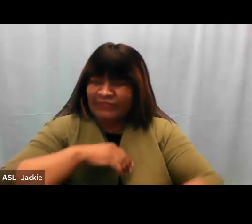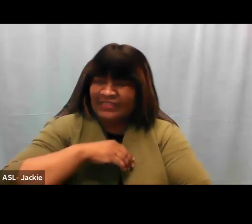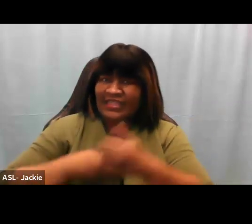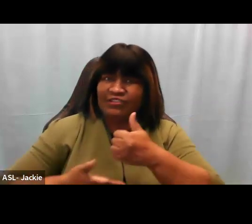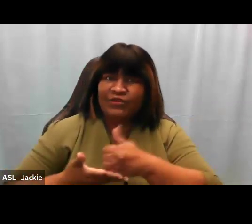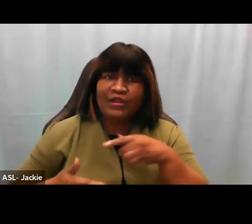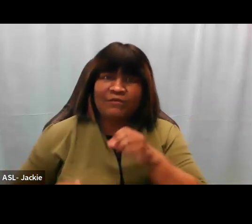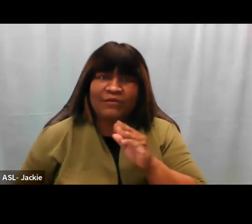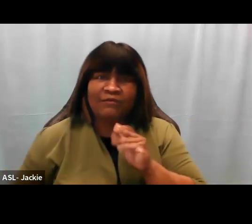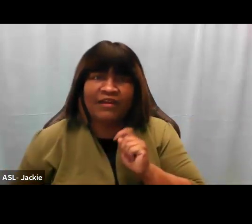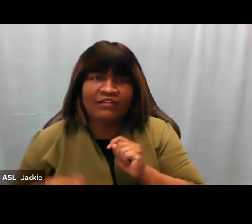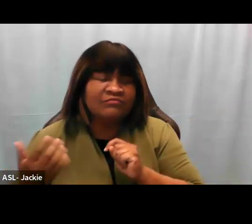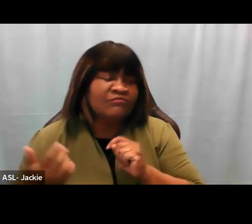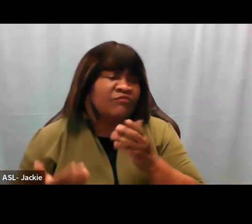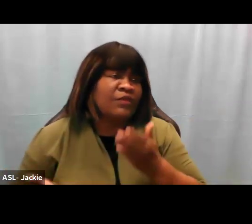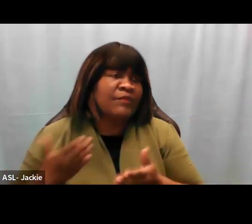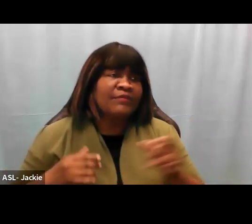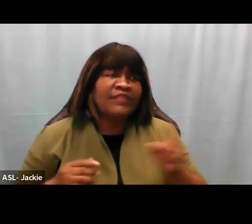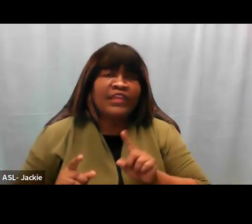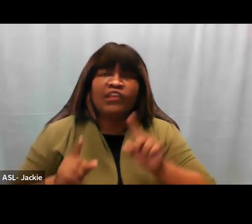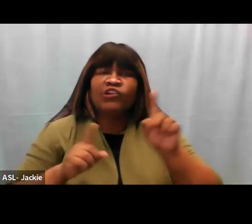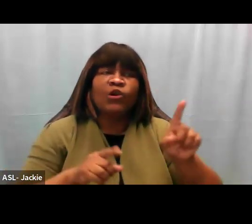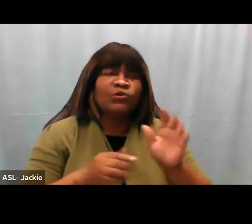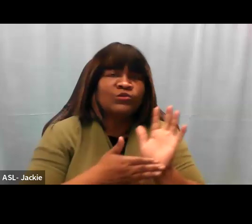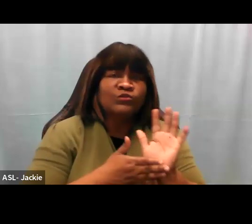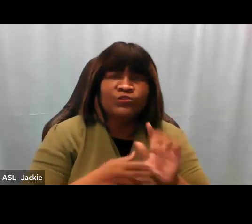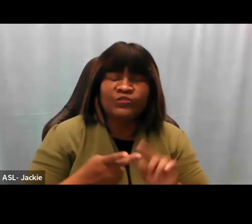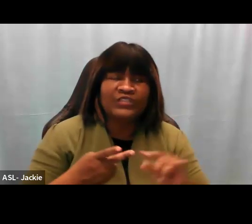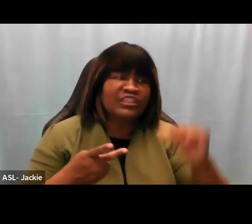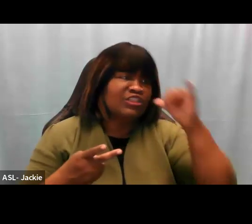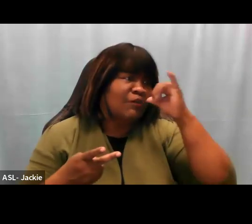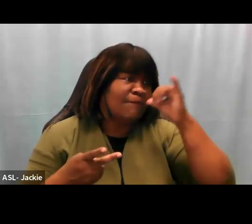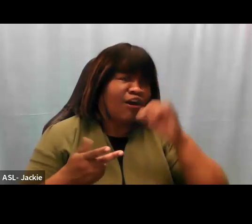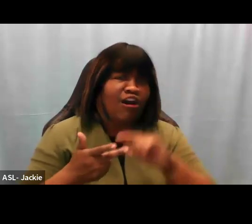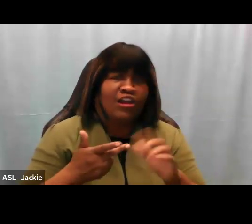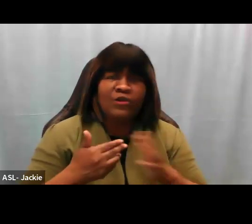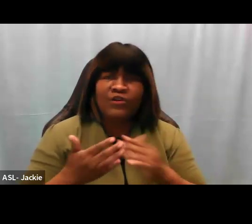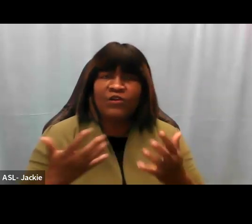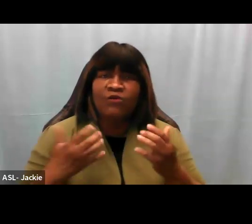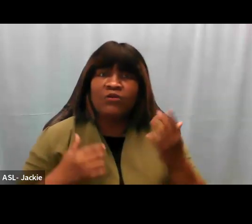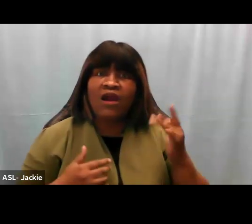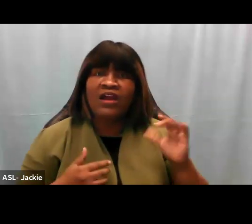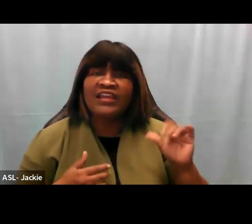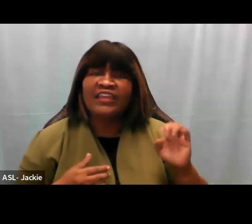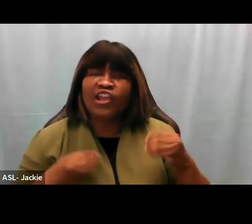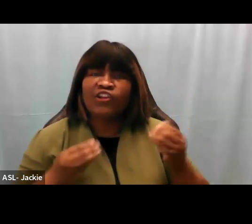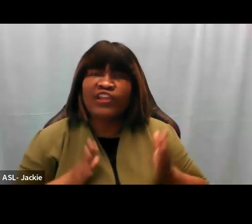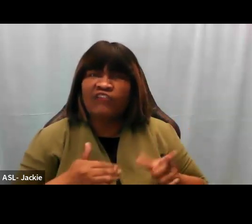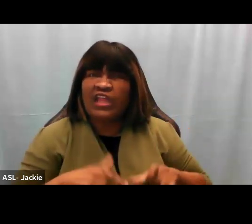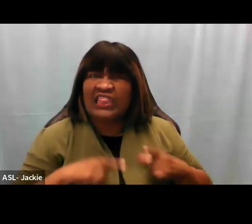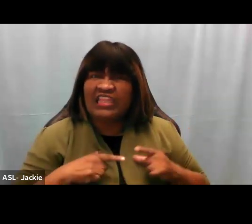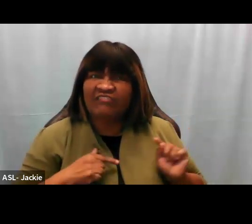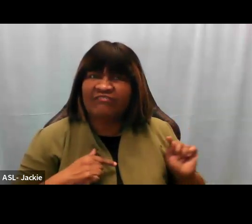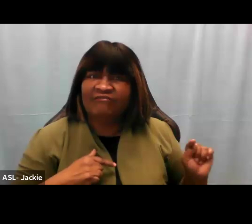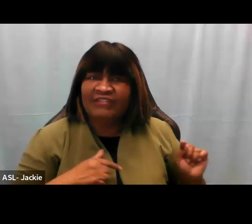go to the local wherever, a movie, the bar, wherever they wanted to hang out because their caregivers lived right next door. Well,